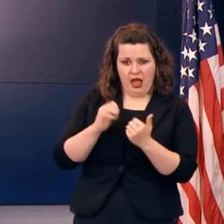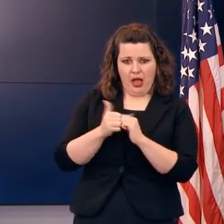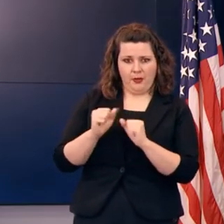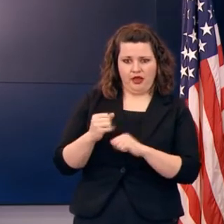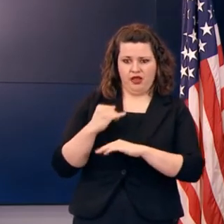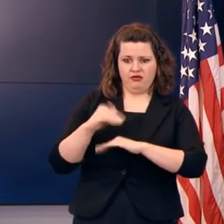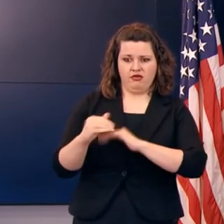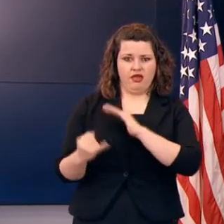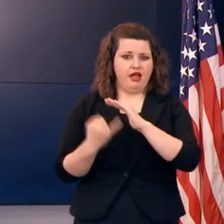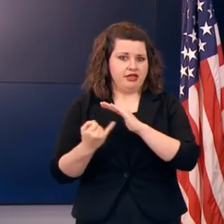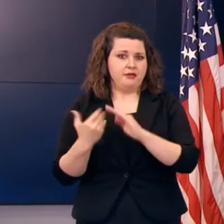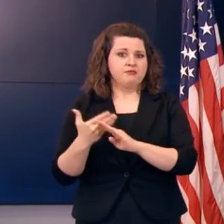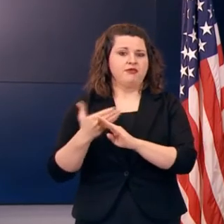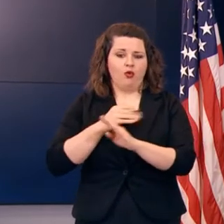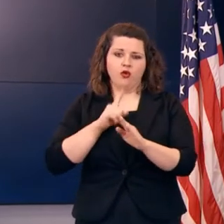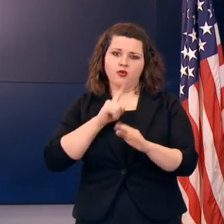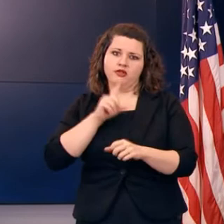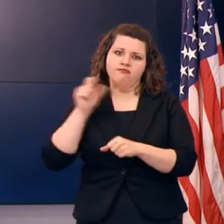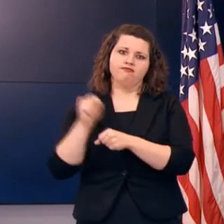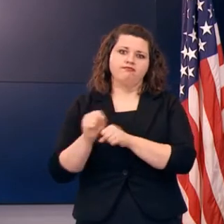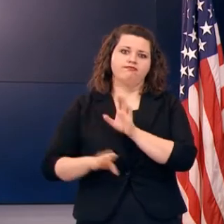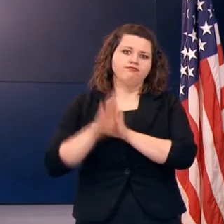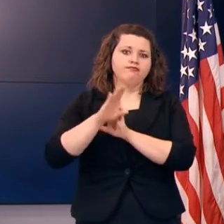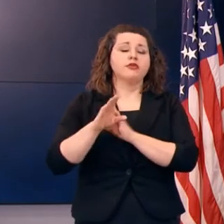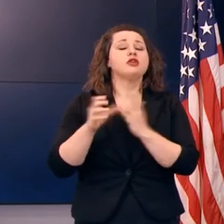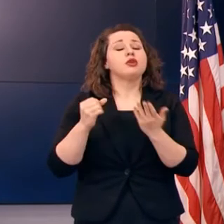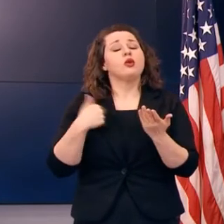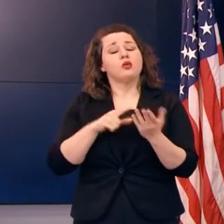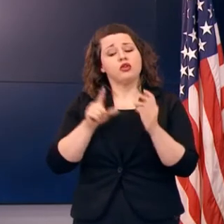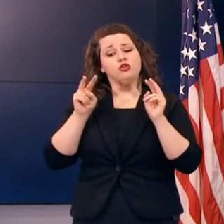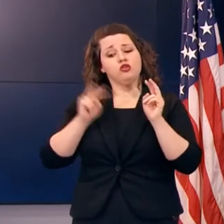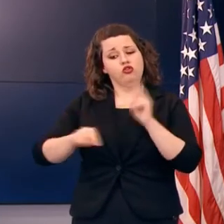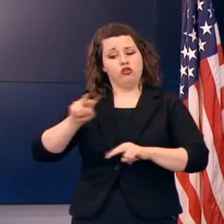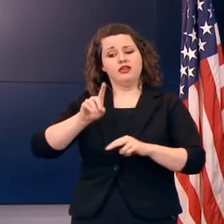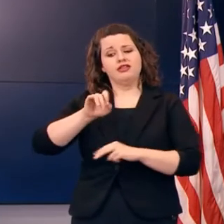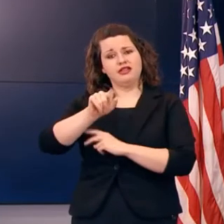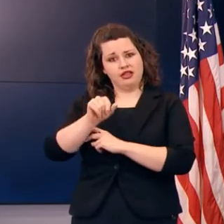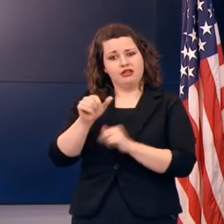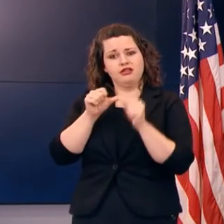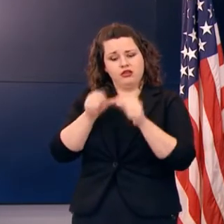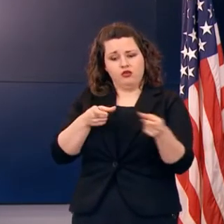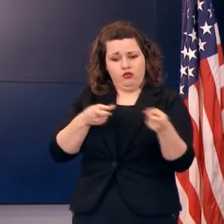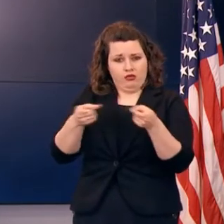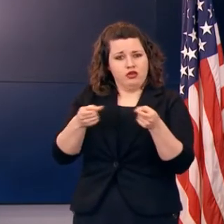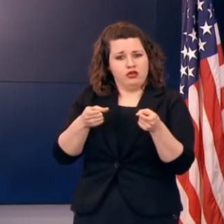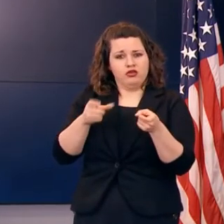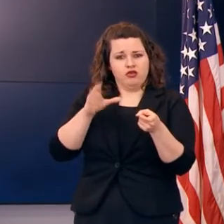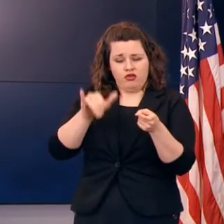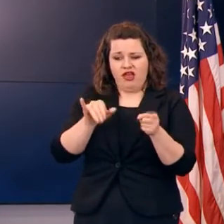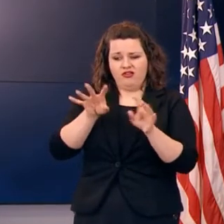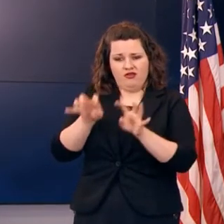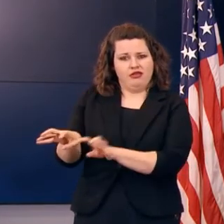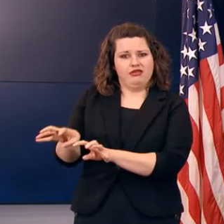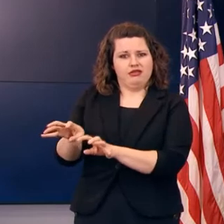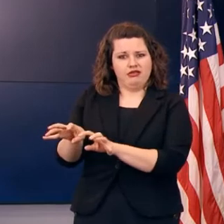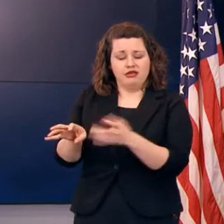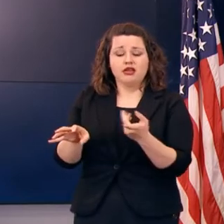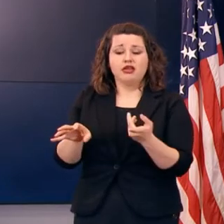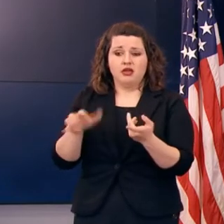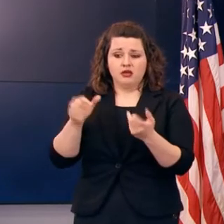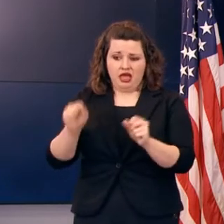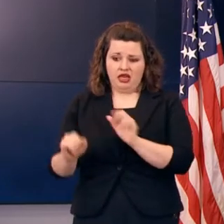spike. And so we'll continue to look at the data and continue to manage, continue to be proactive in our surveillance testing so that we can